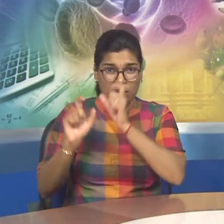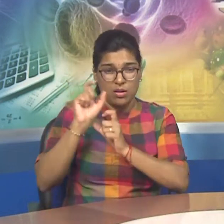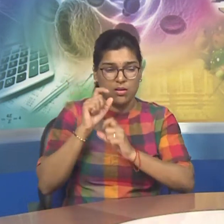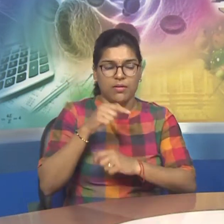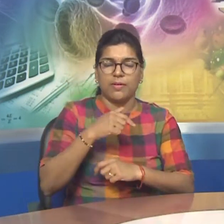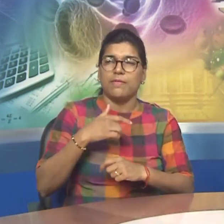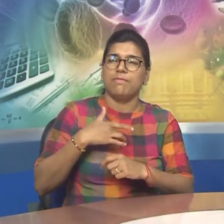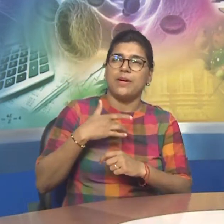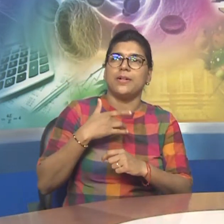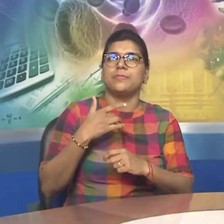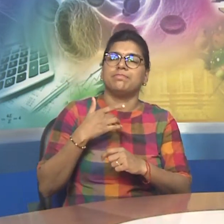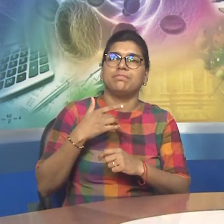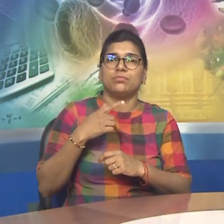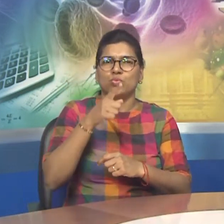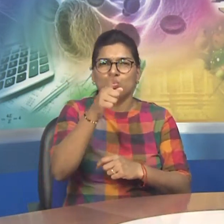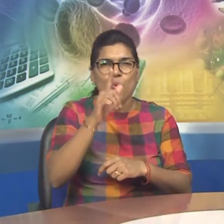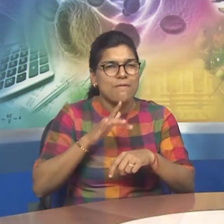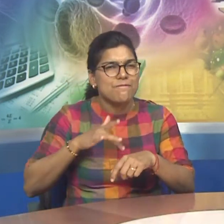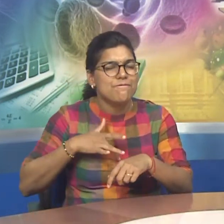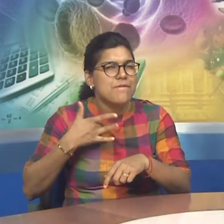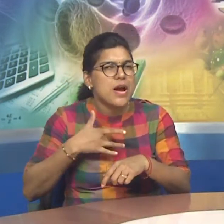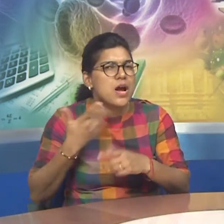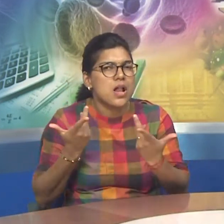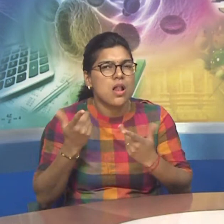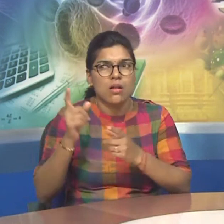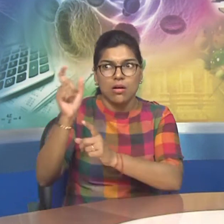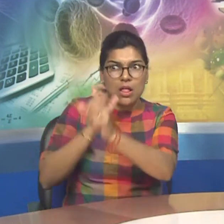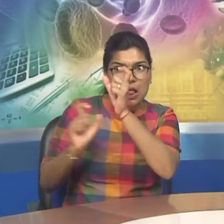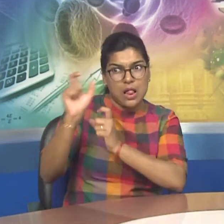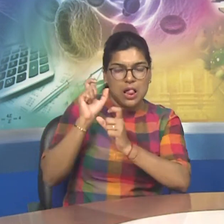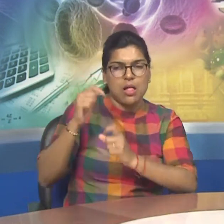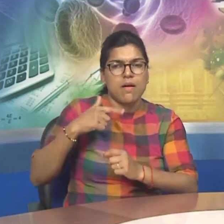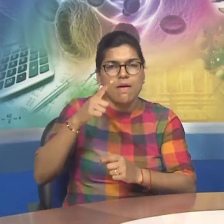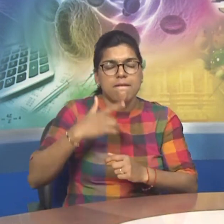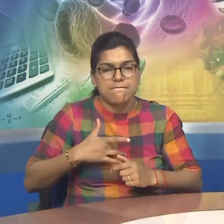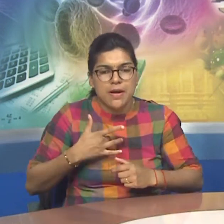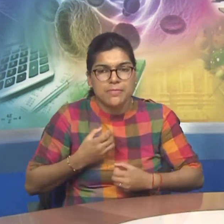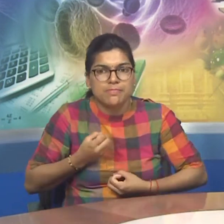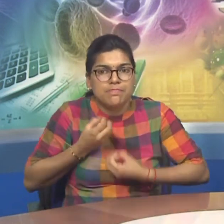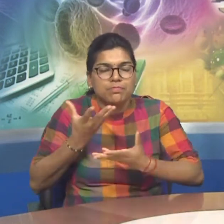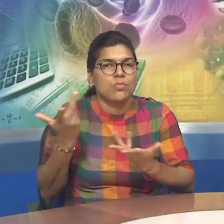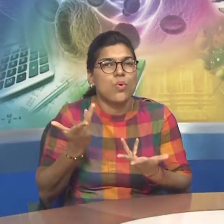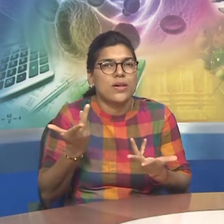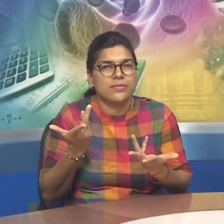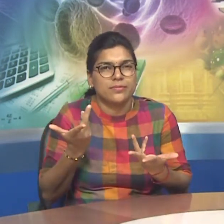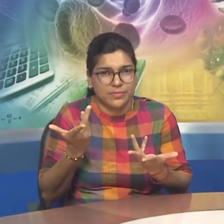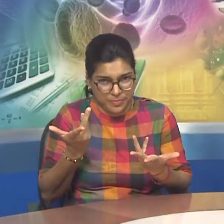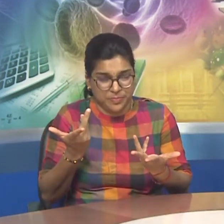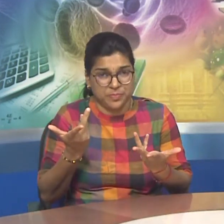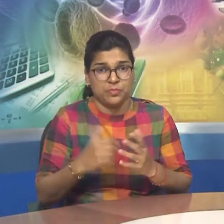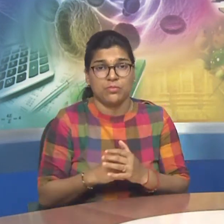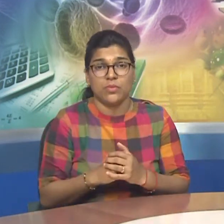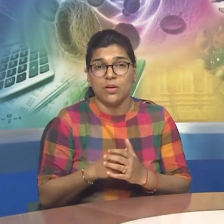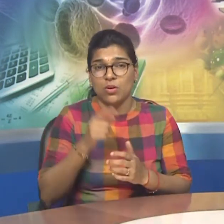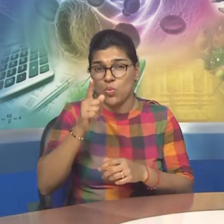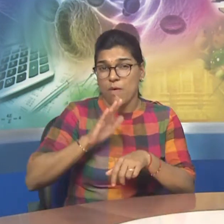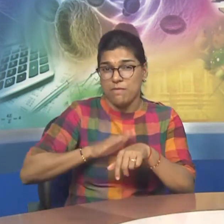How do you feel? Do you think being intolerant and aggressive is always an